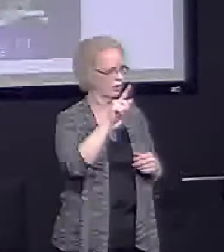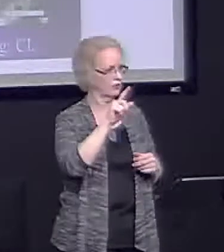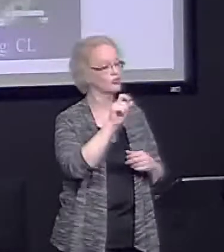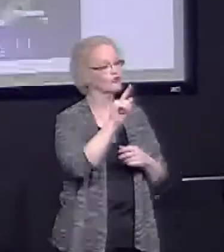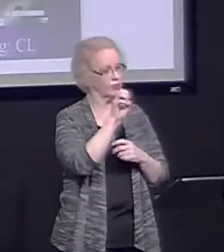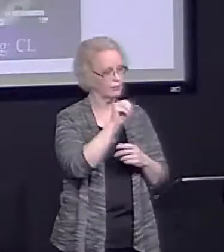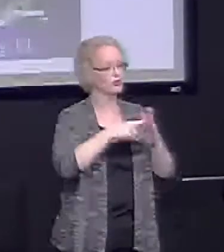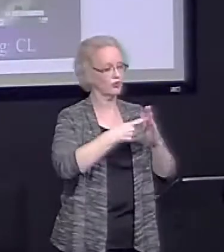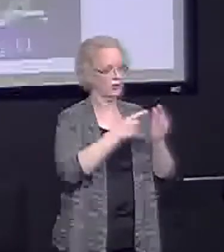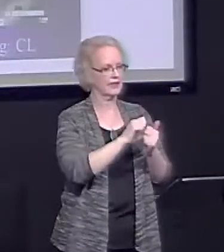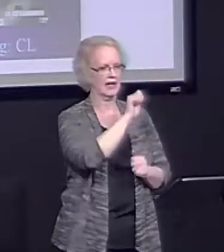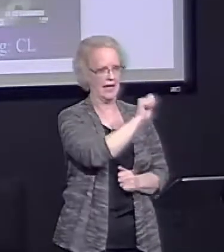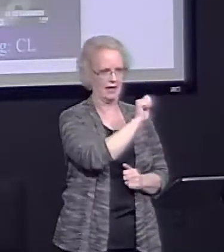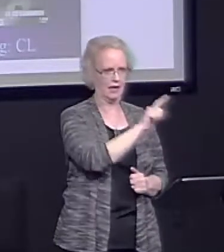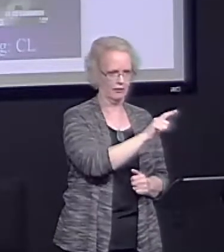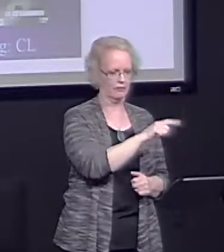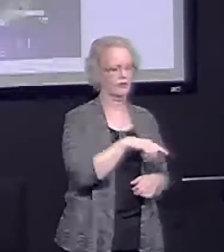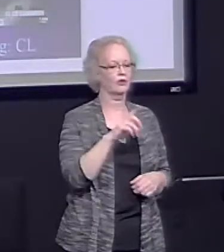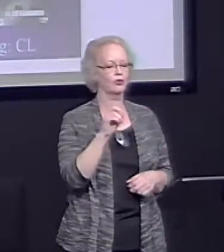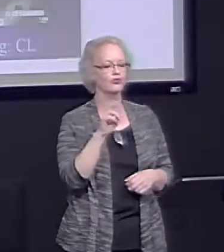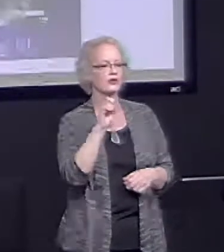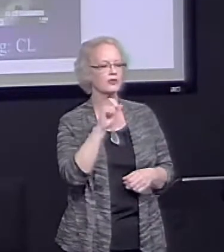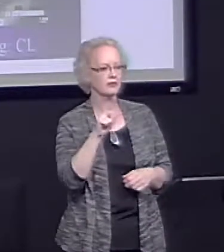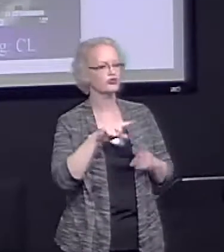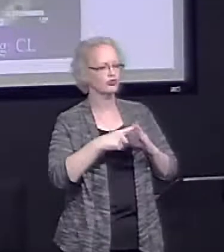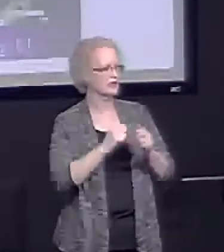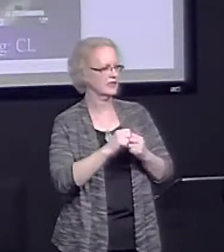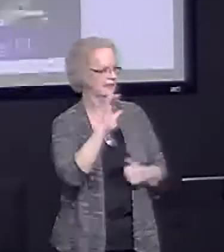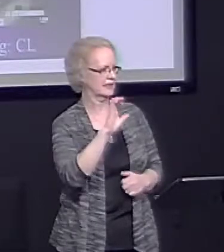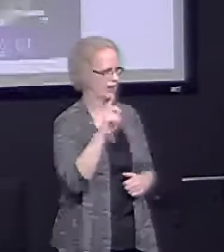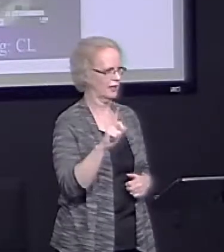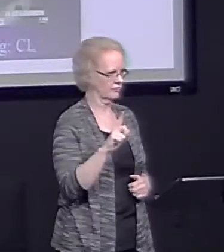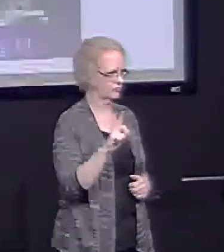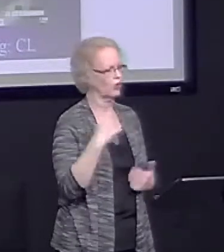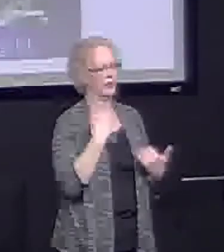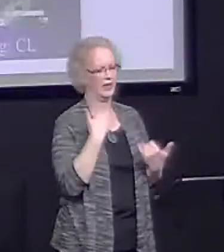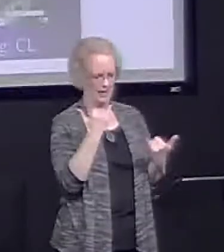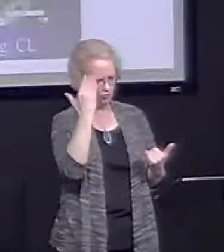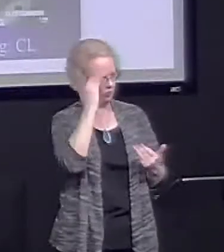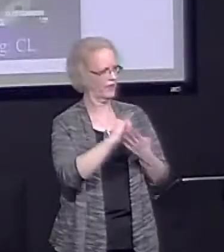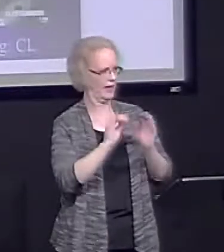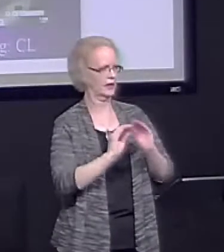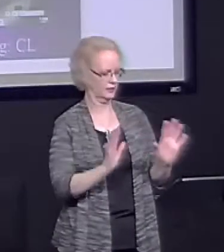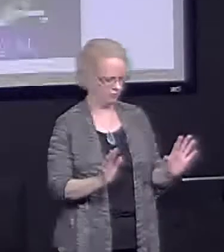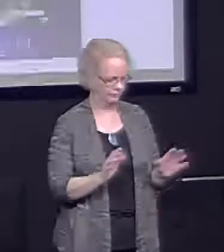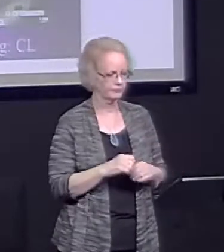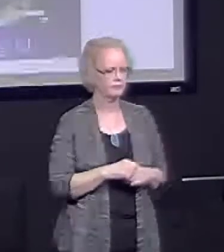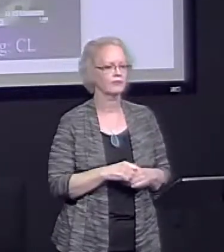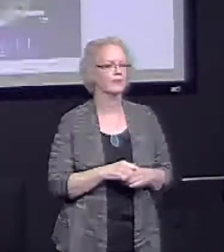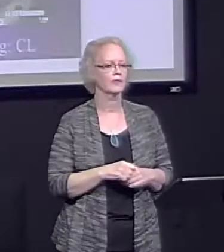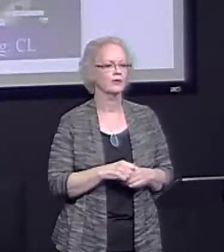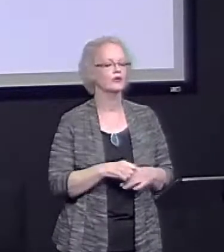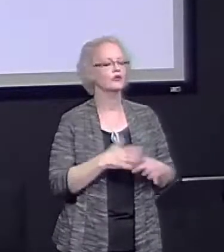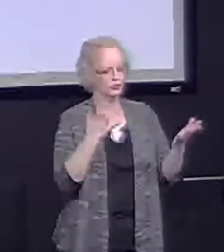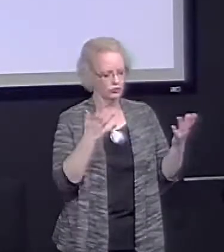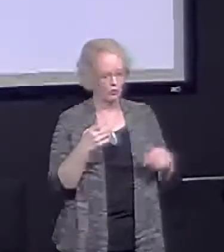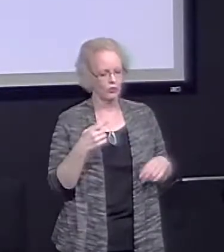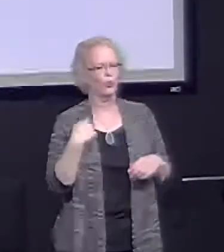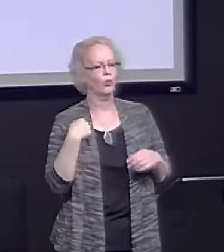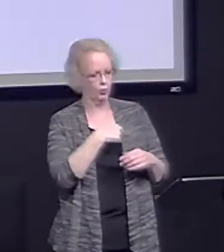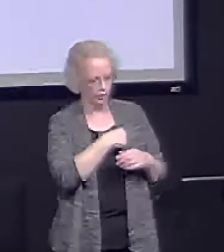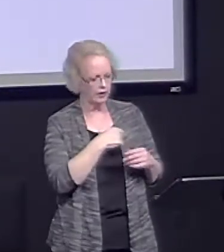the dorsal stream starts in CL. That's very clear. Now, where do these areas project? We've done more anatomy